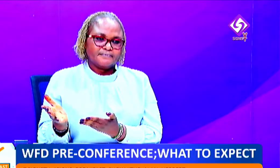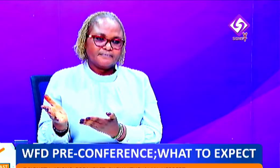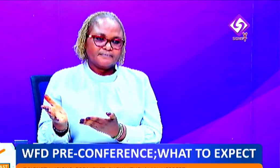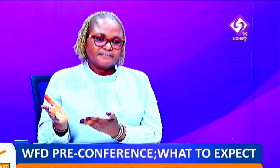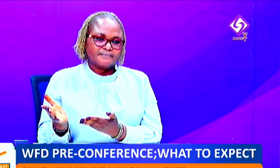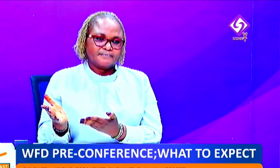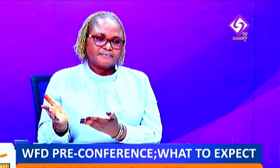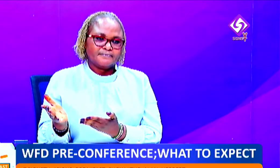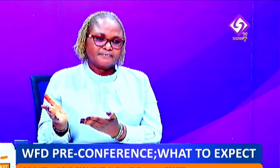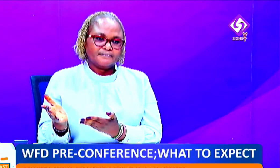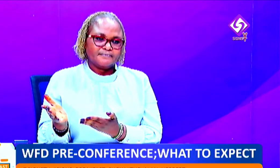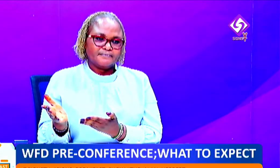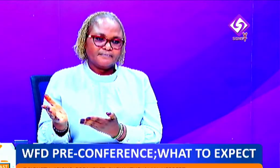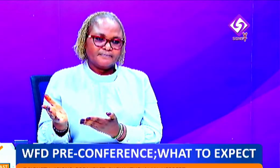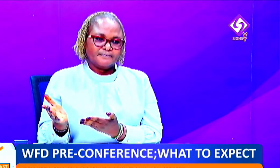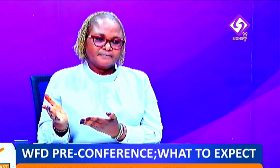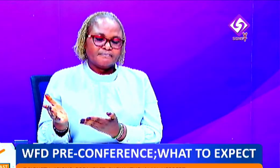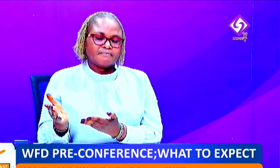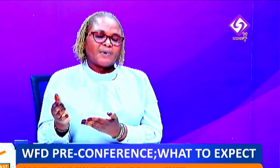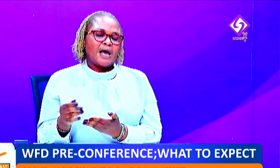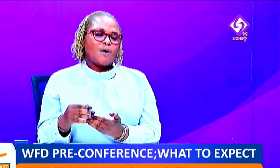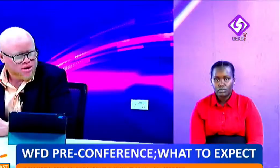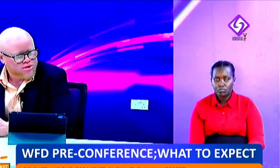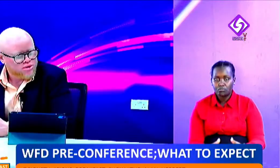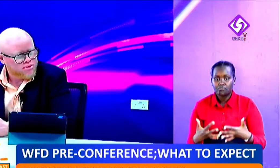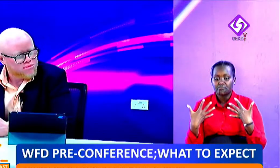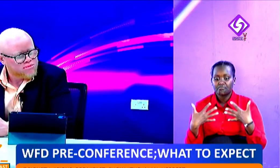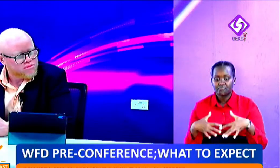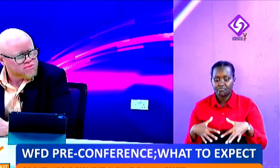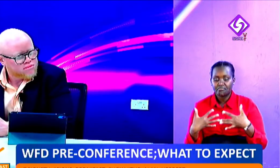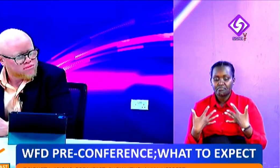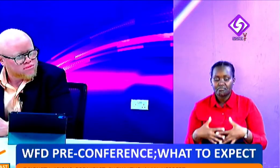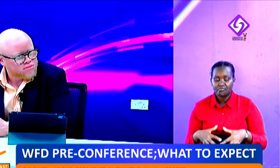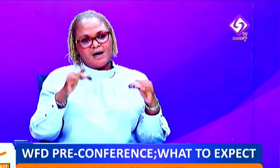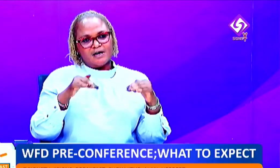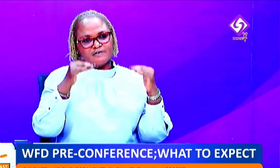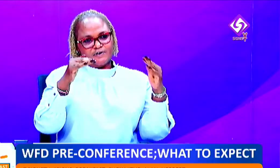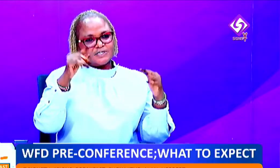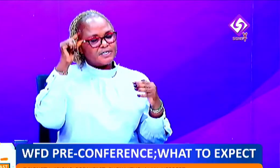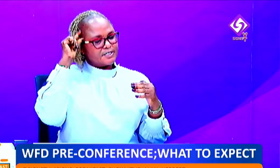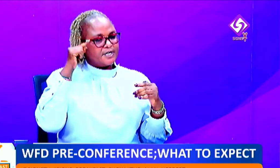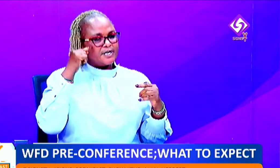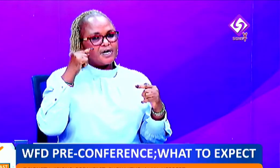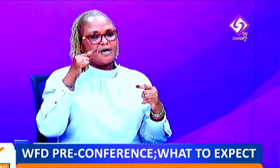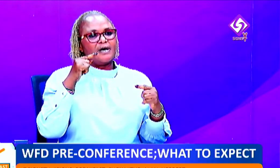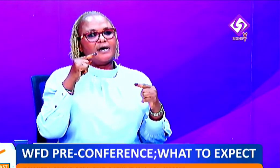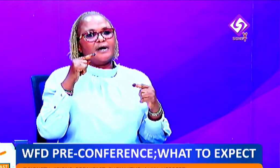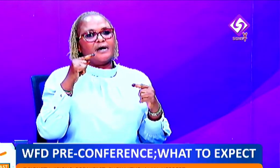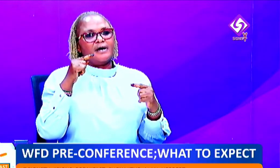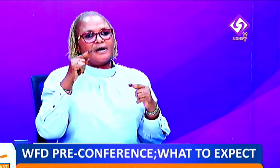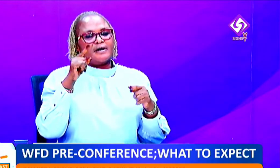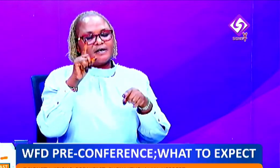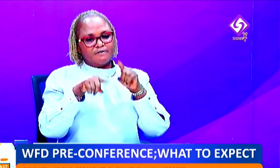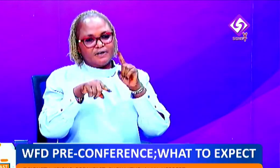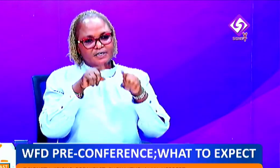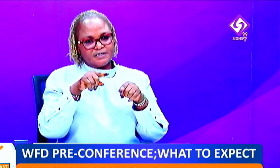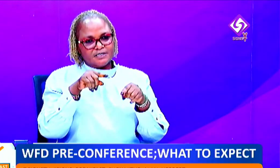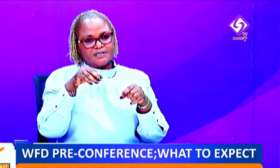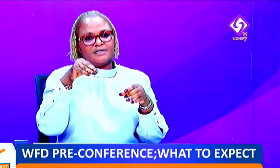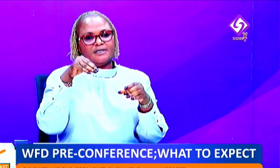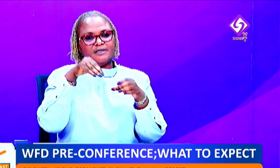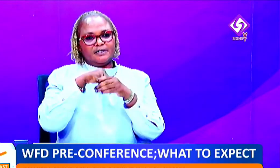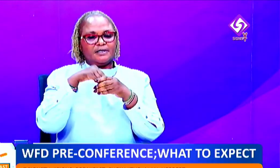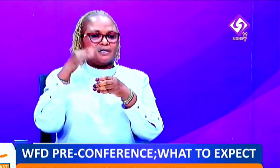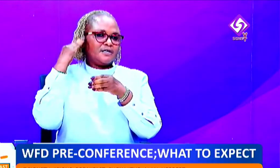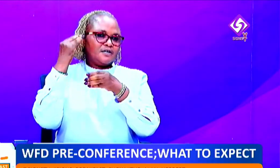Kisii before the main conference. Oh, amazing. So our theme is strengthening